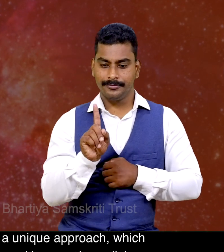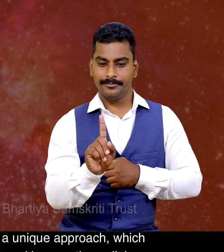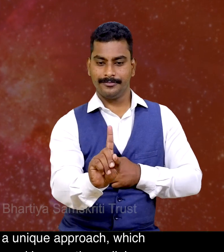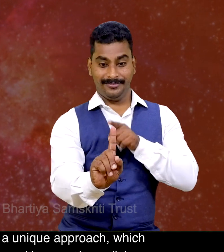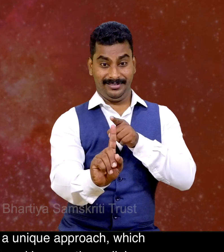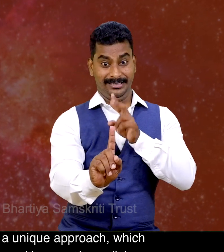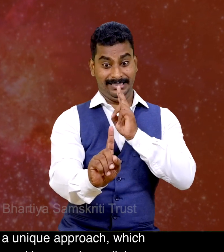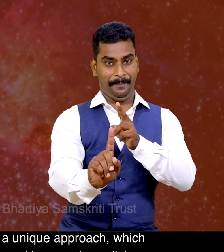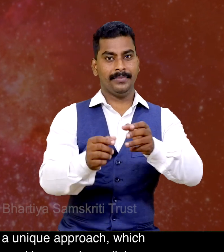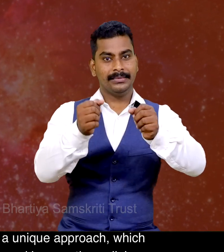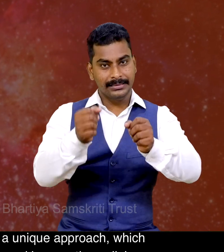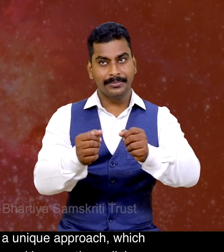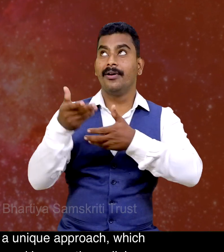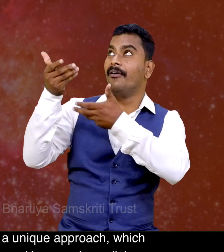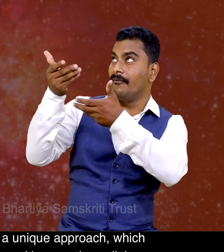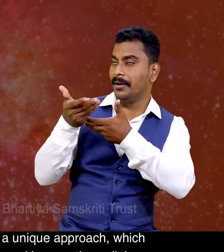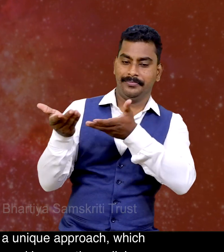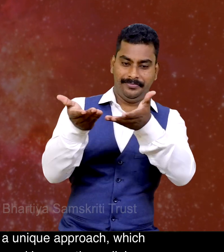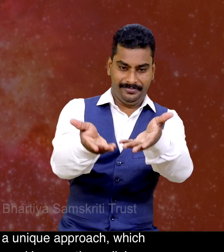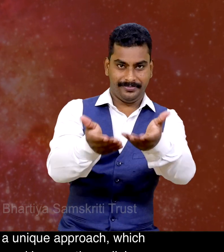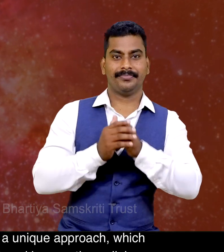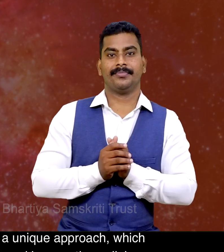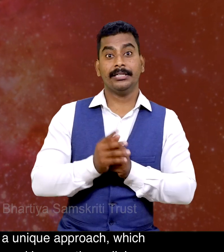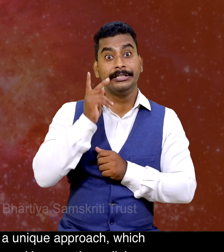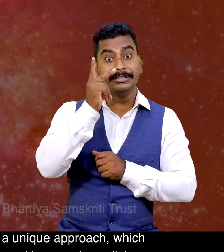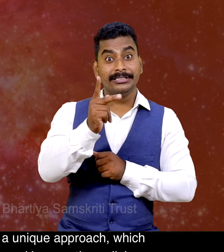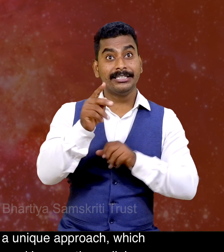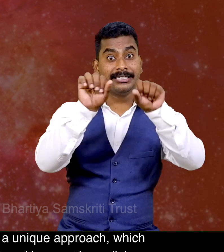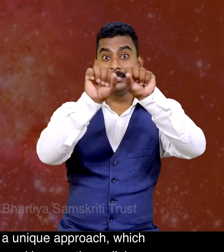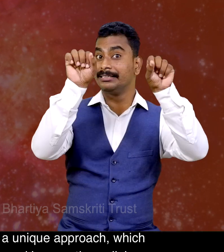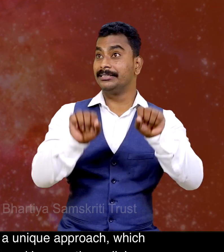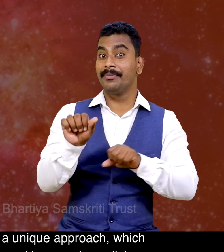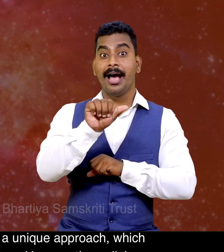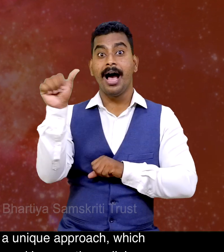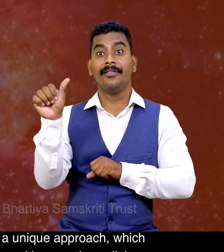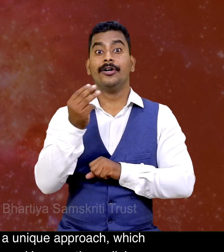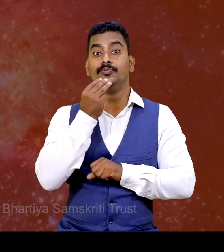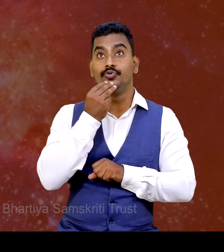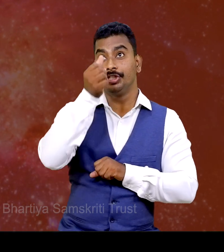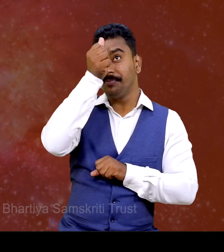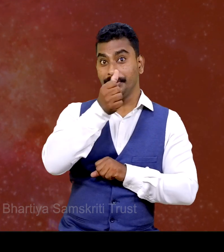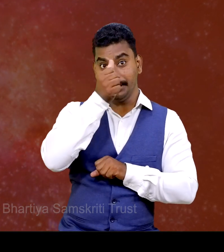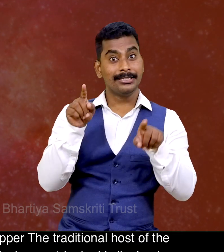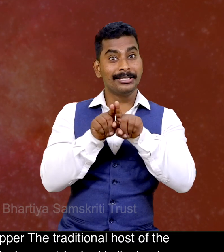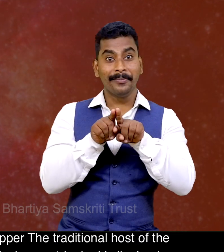This is a unique approach which is not found in any other religion. The